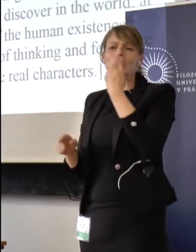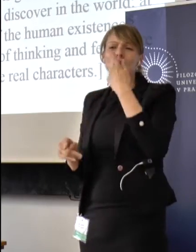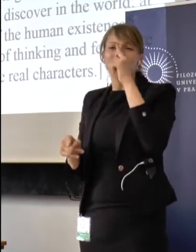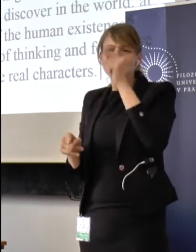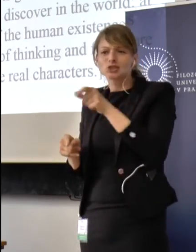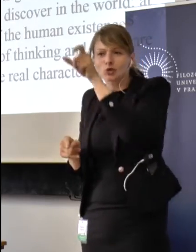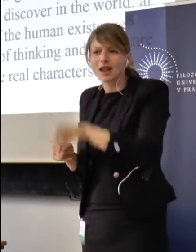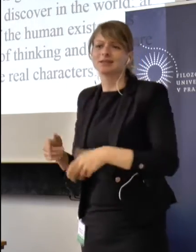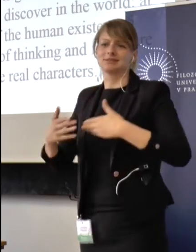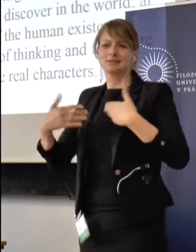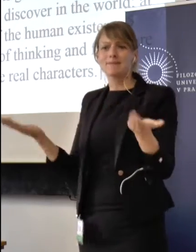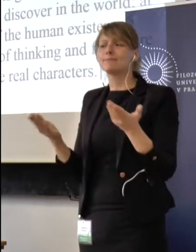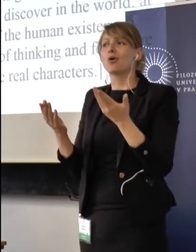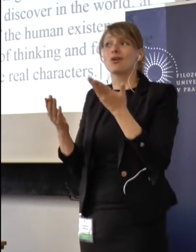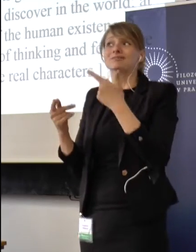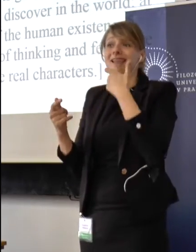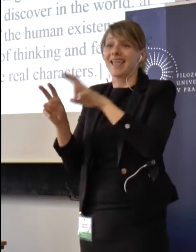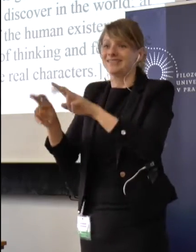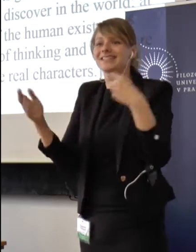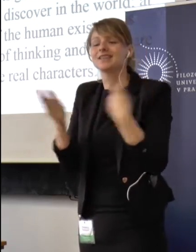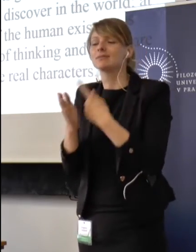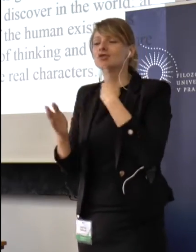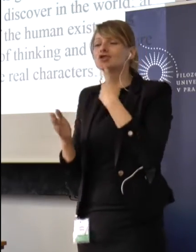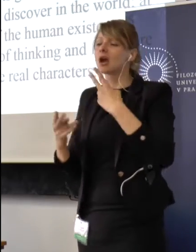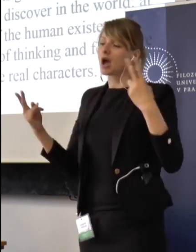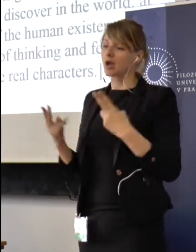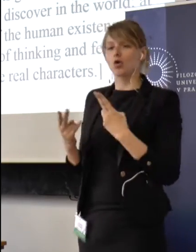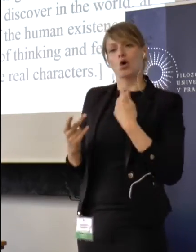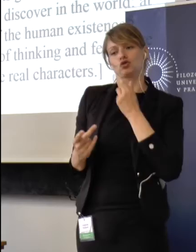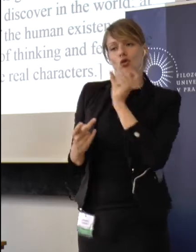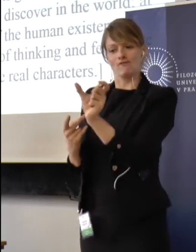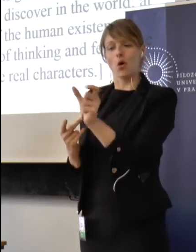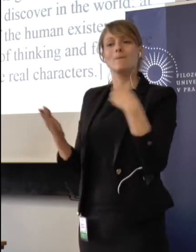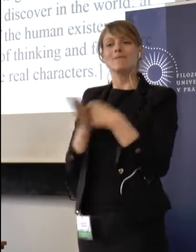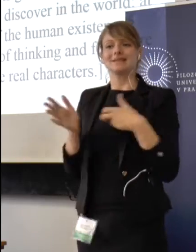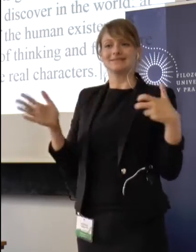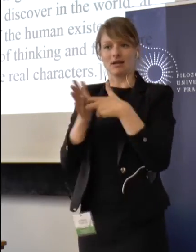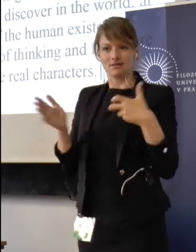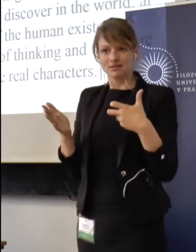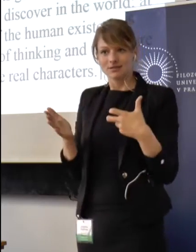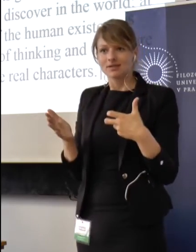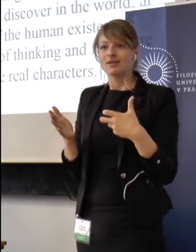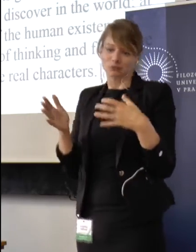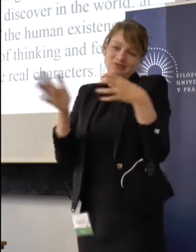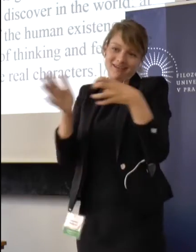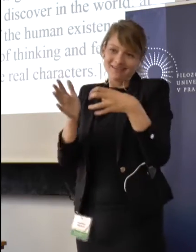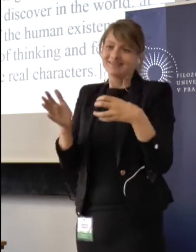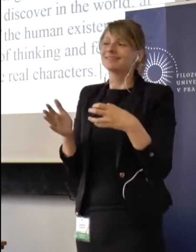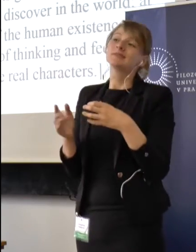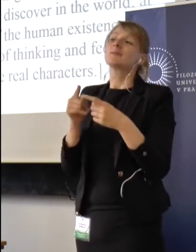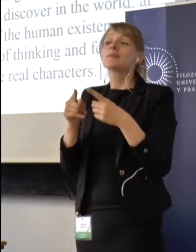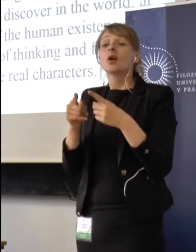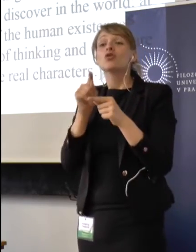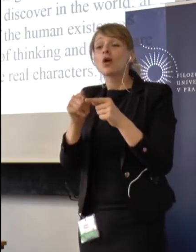this is lethal to languages, and this is lethal to intellectuality, to conceive of languages as